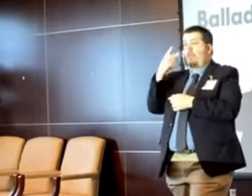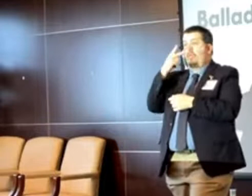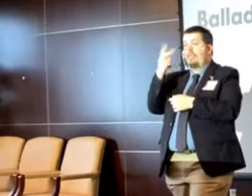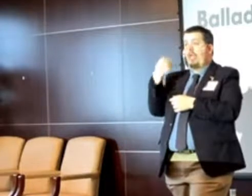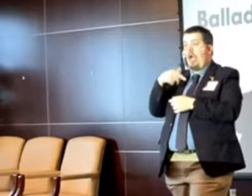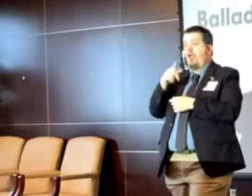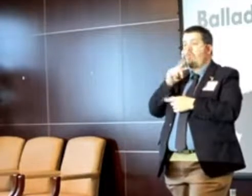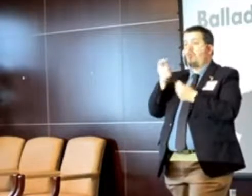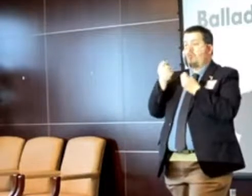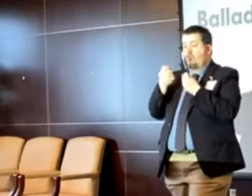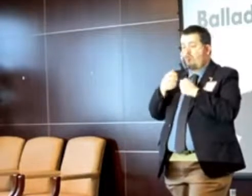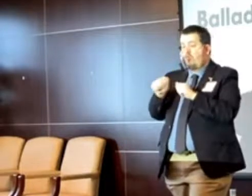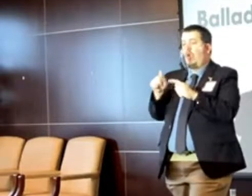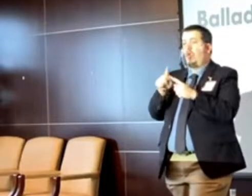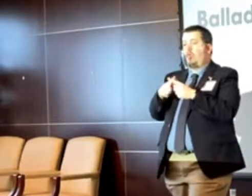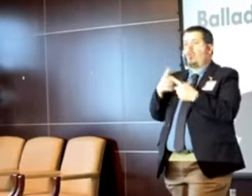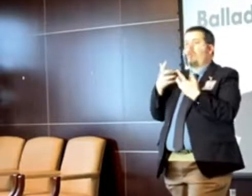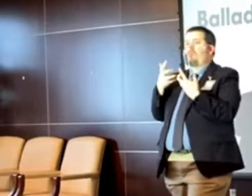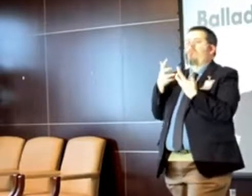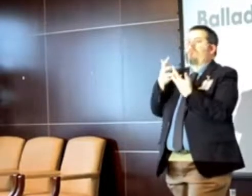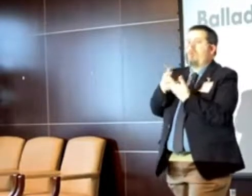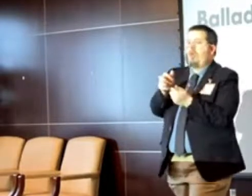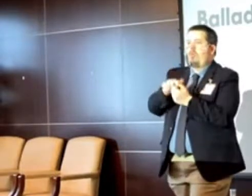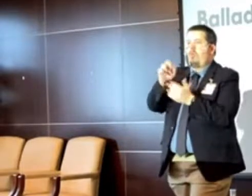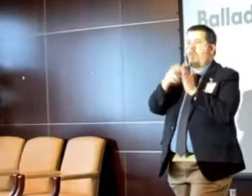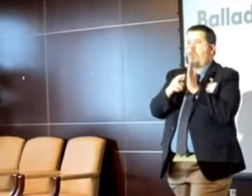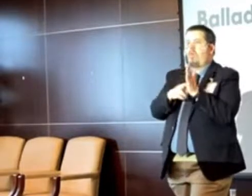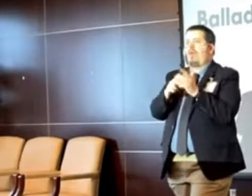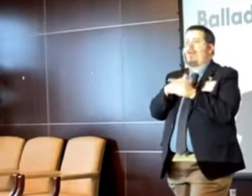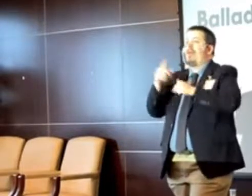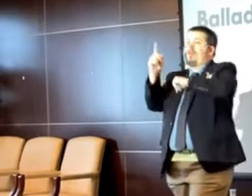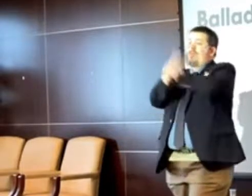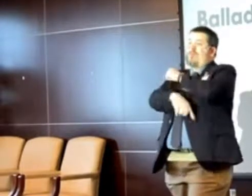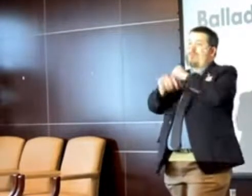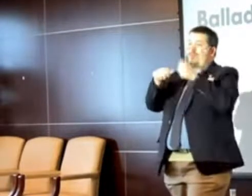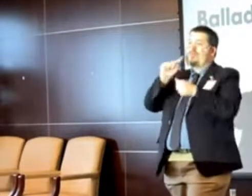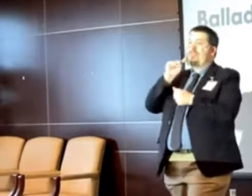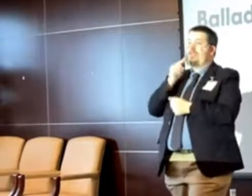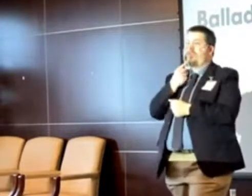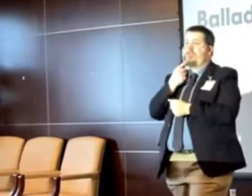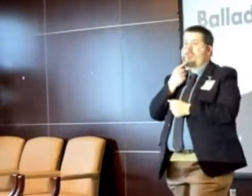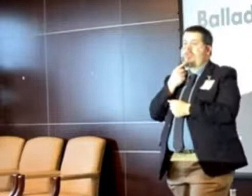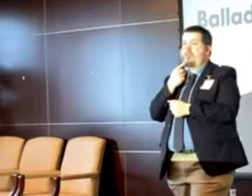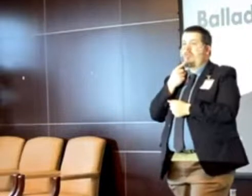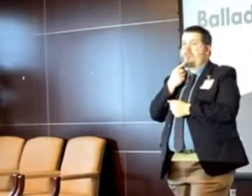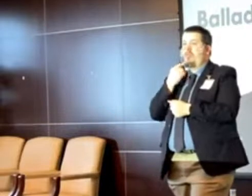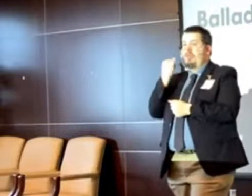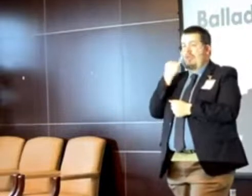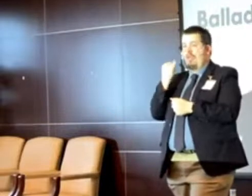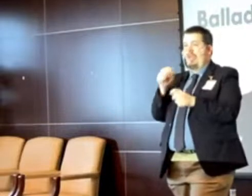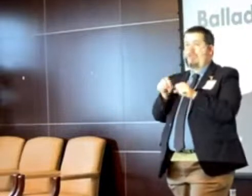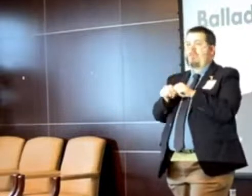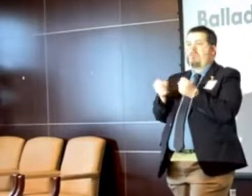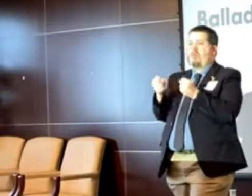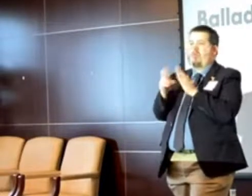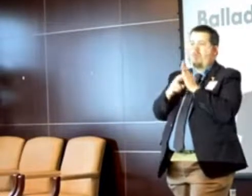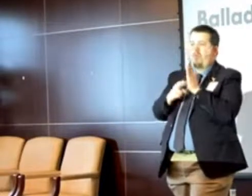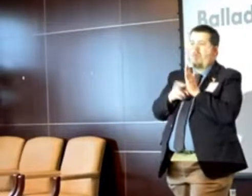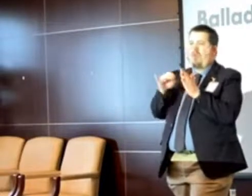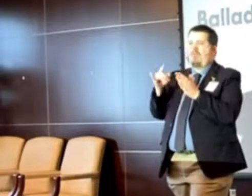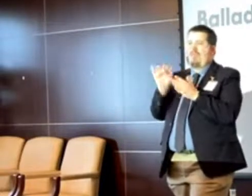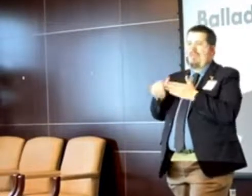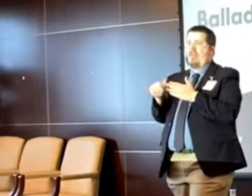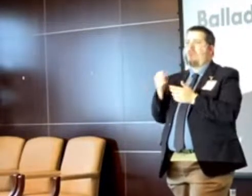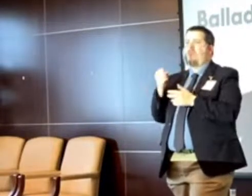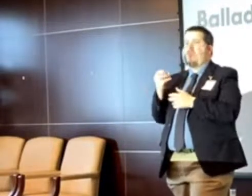actively trying to comply, then the penalties could be pretty severe. when you're in violation of the conditions of participation.